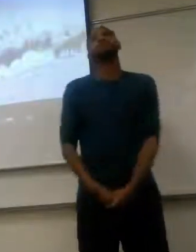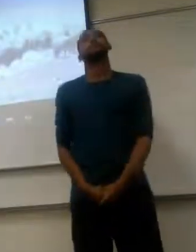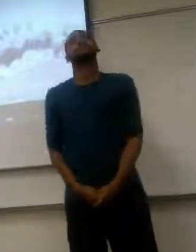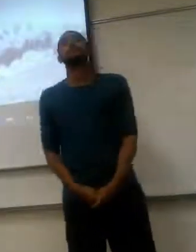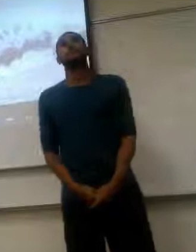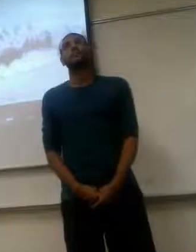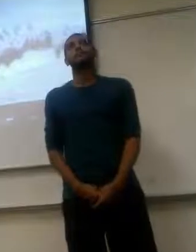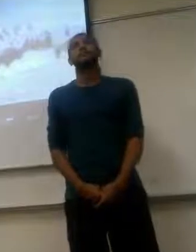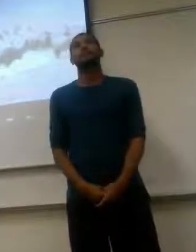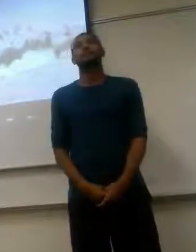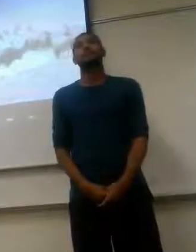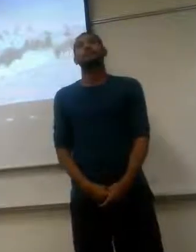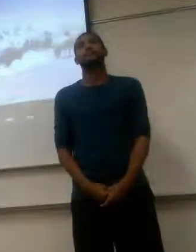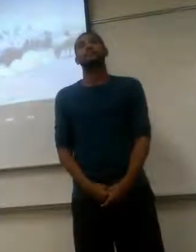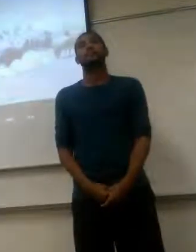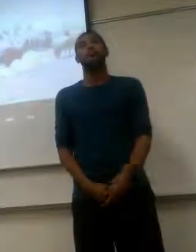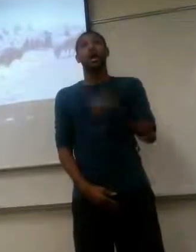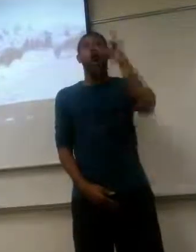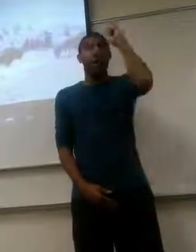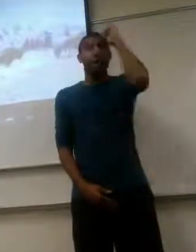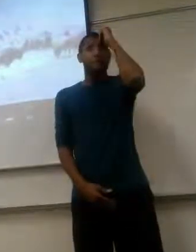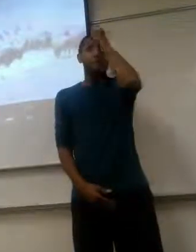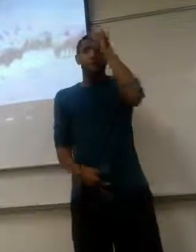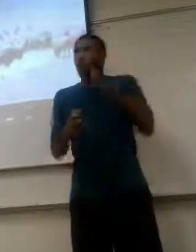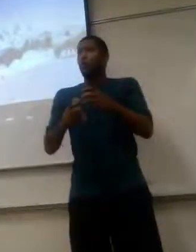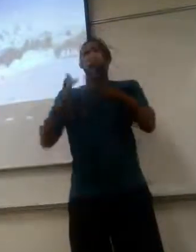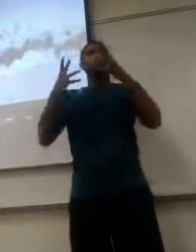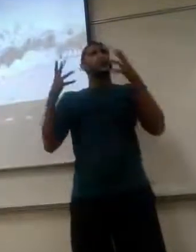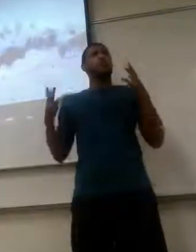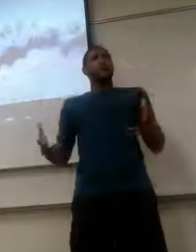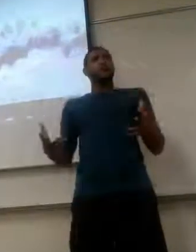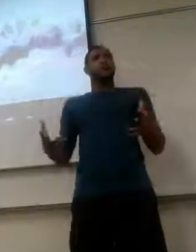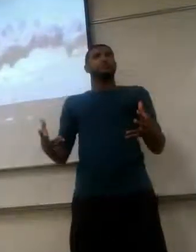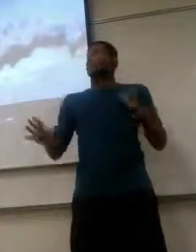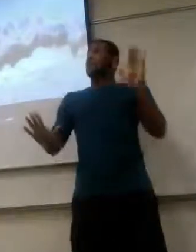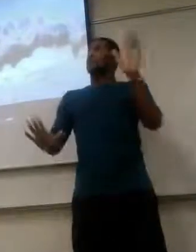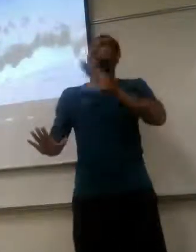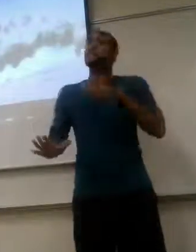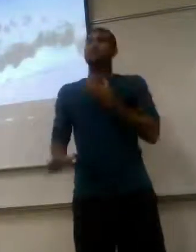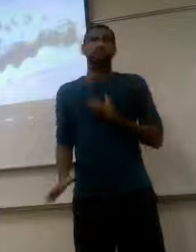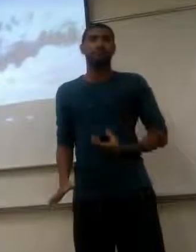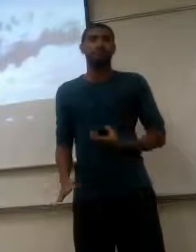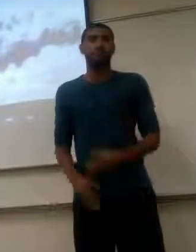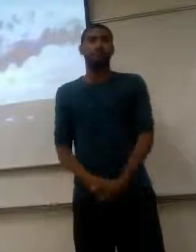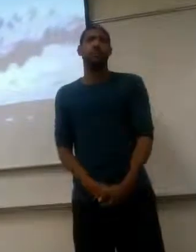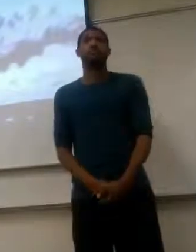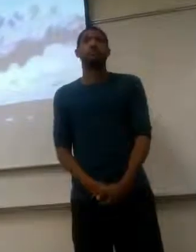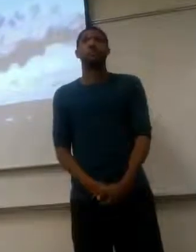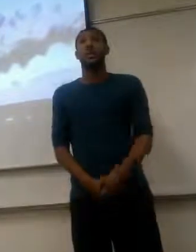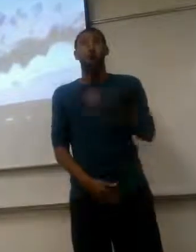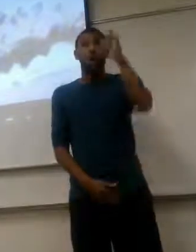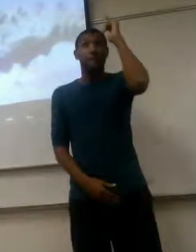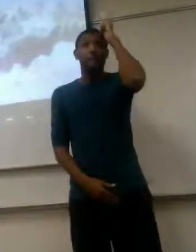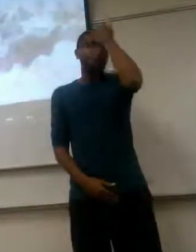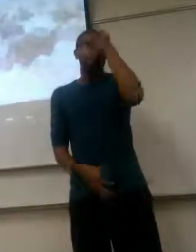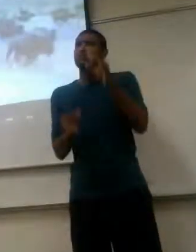There was plenty of buffalo, and we knew no hunger. The buffalo provided for us in many ways.